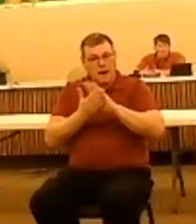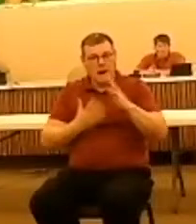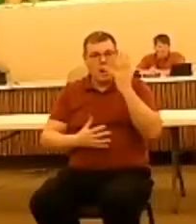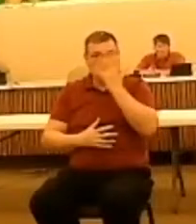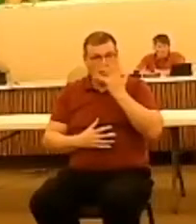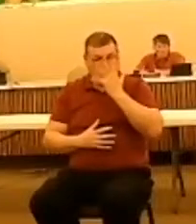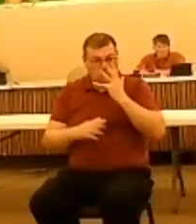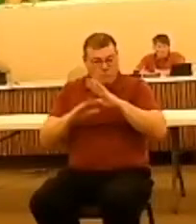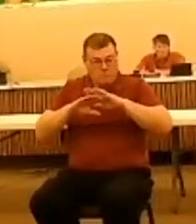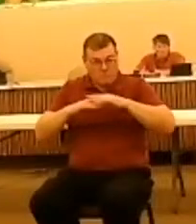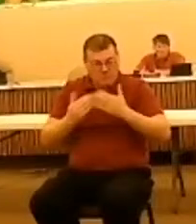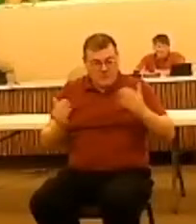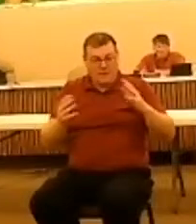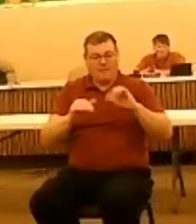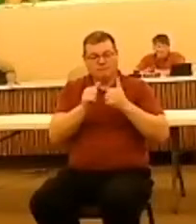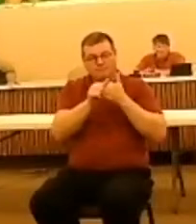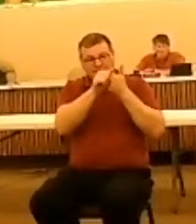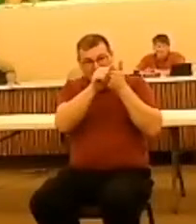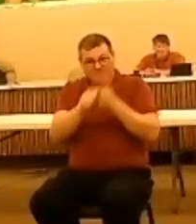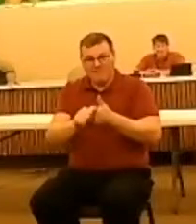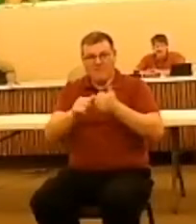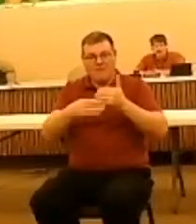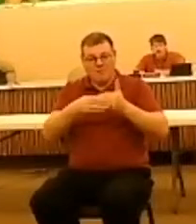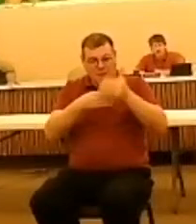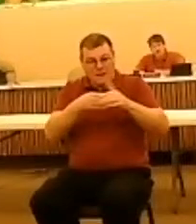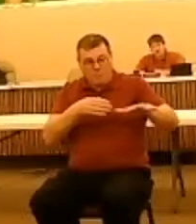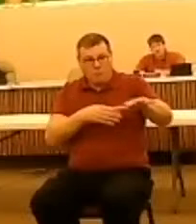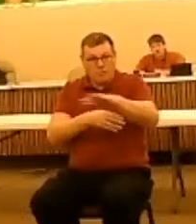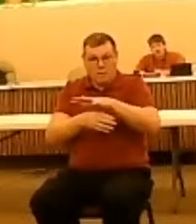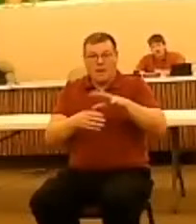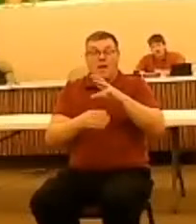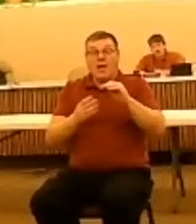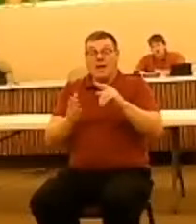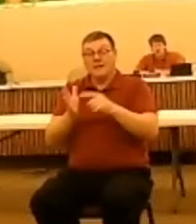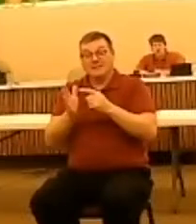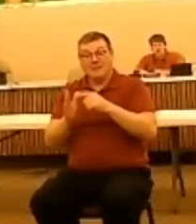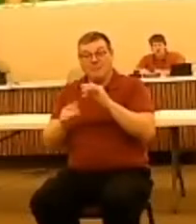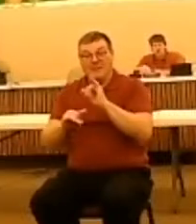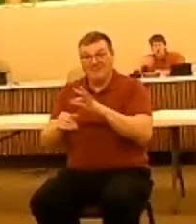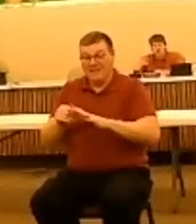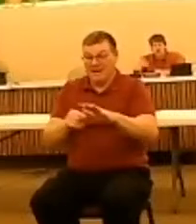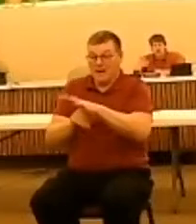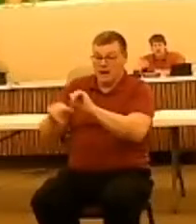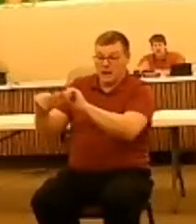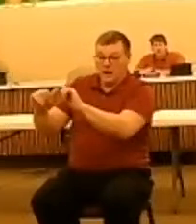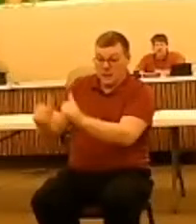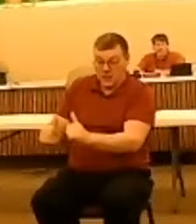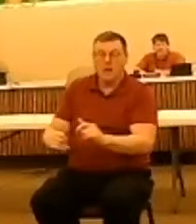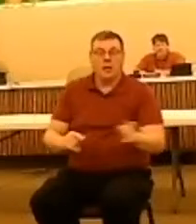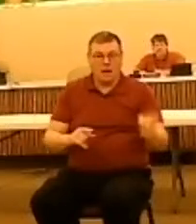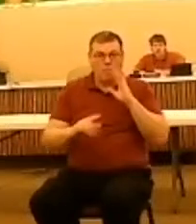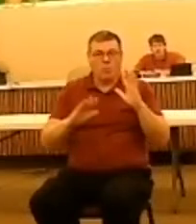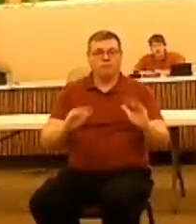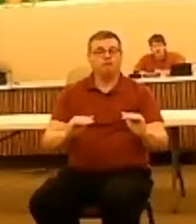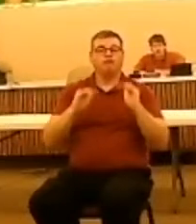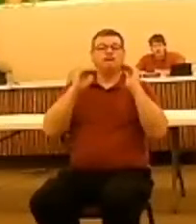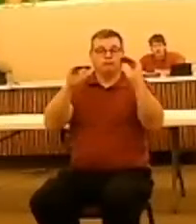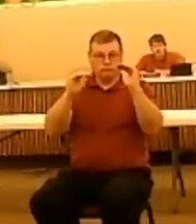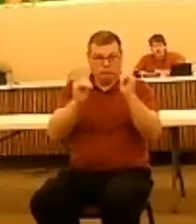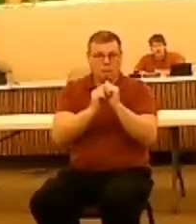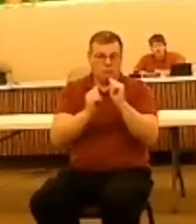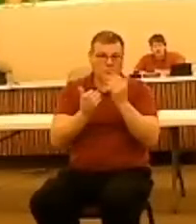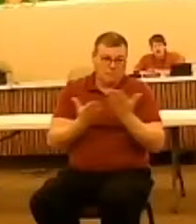stuff consistent with the neighborhood. And in fact, sometimes if the neighborhood's a little run down, he will improve and lift the neighborhood with this